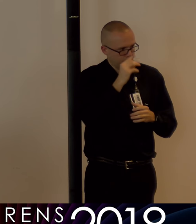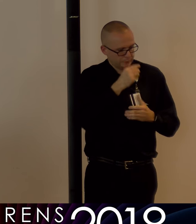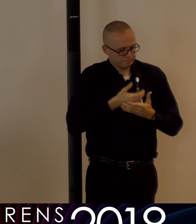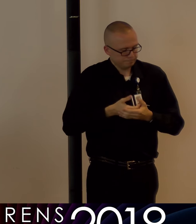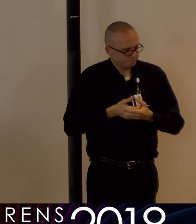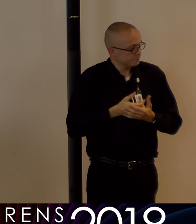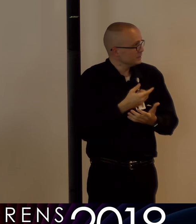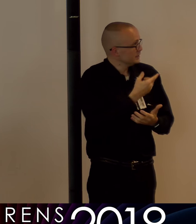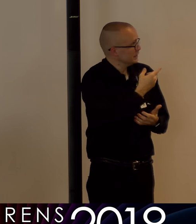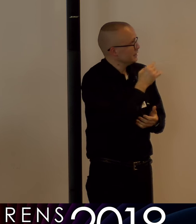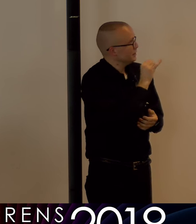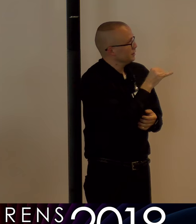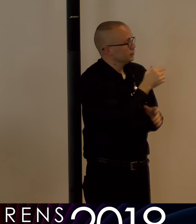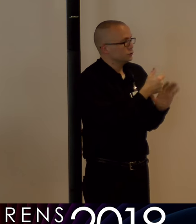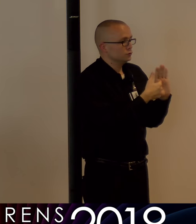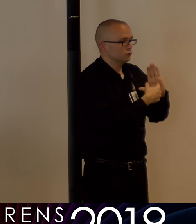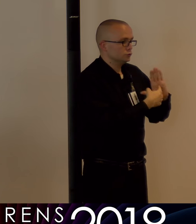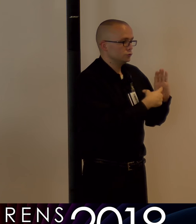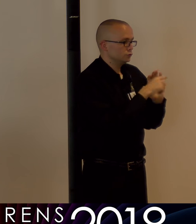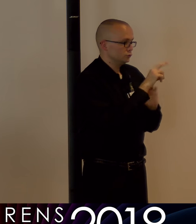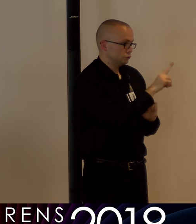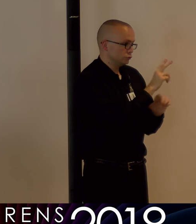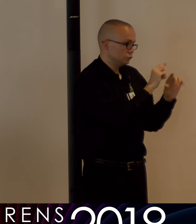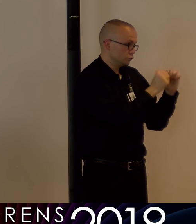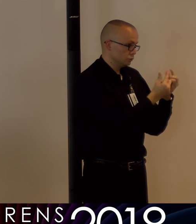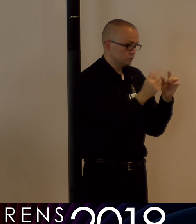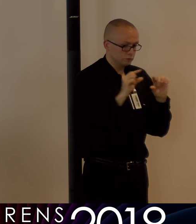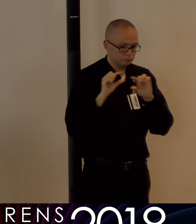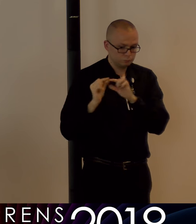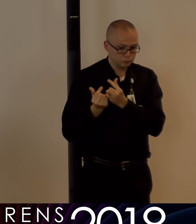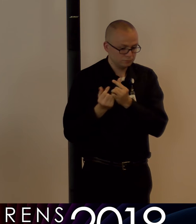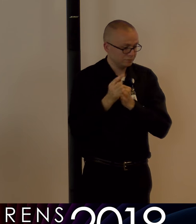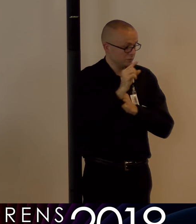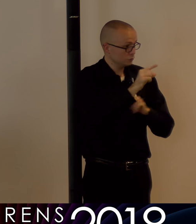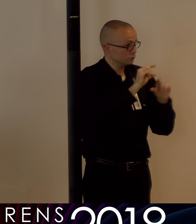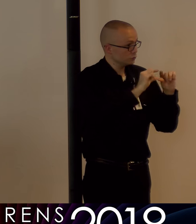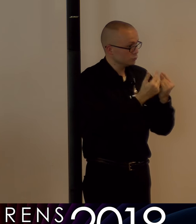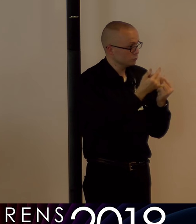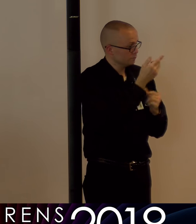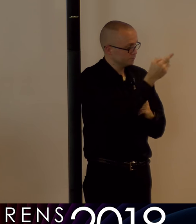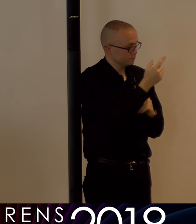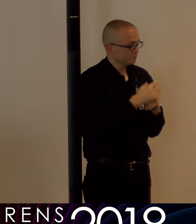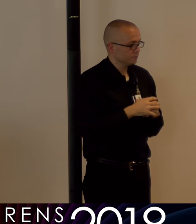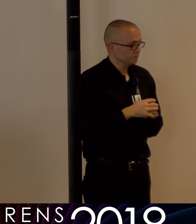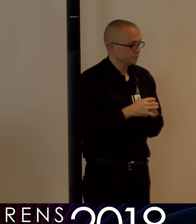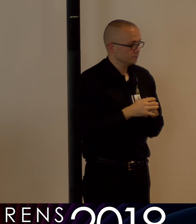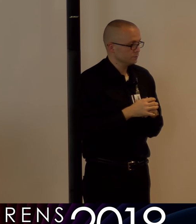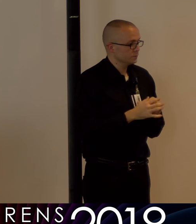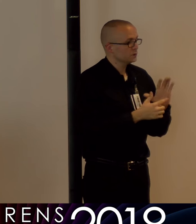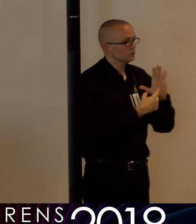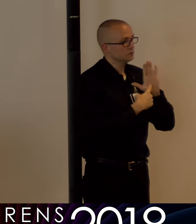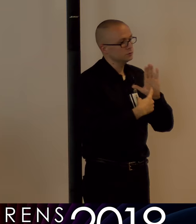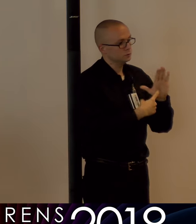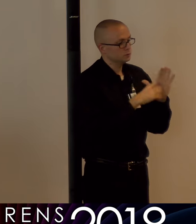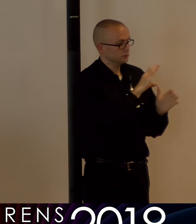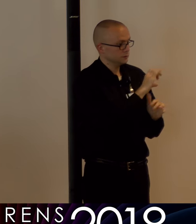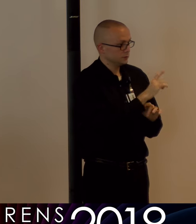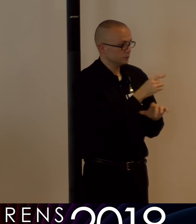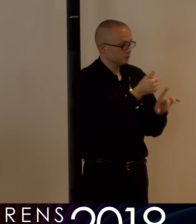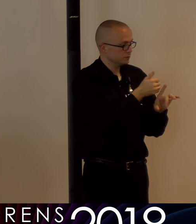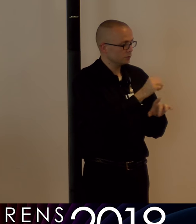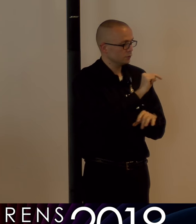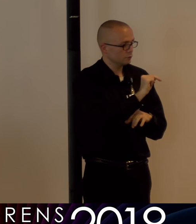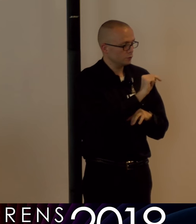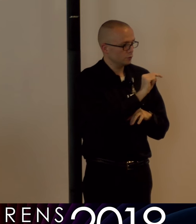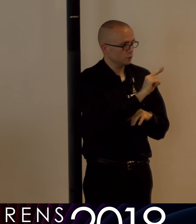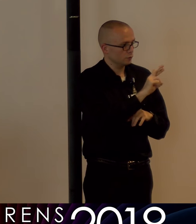it shows you that there are sort of two groups appearing. This group up here is representative of cells that are neurons.